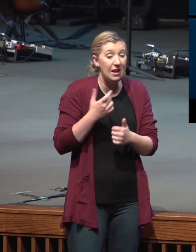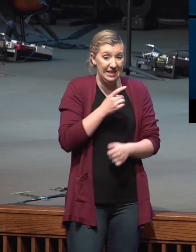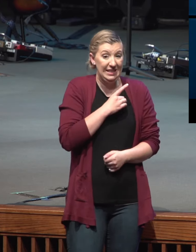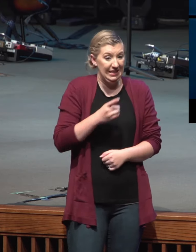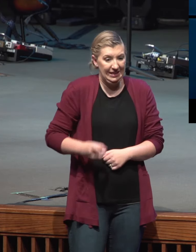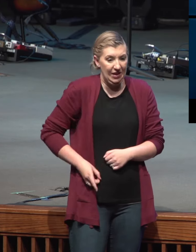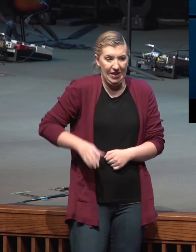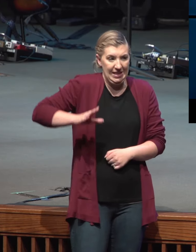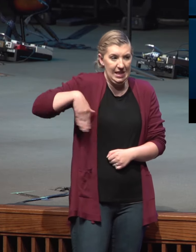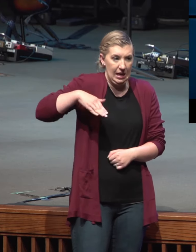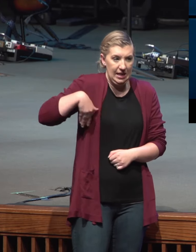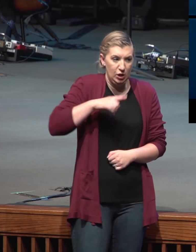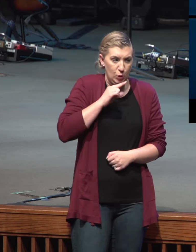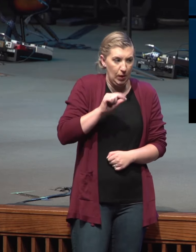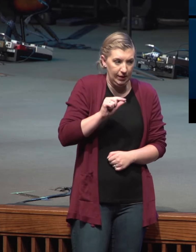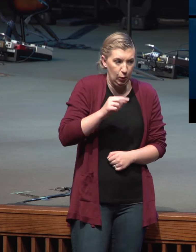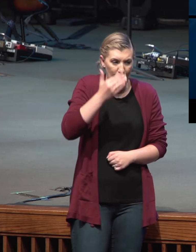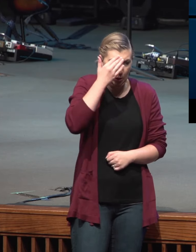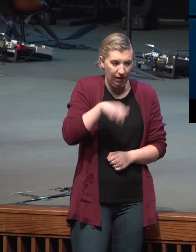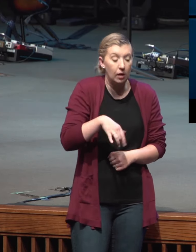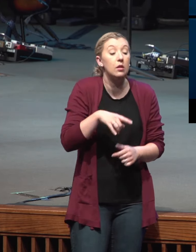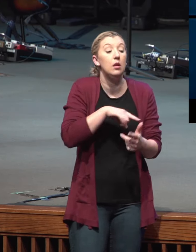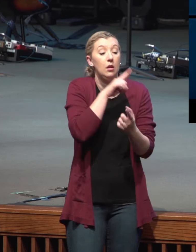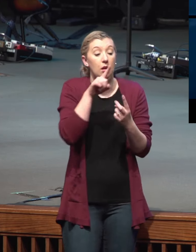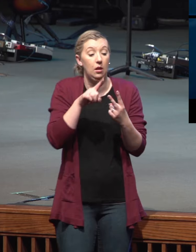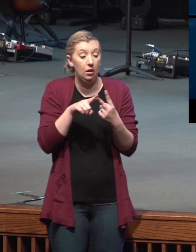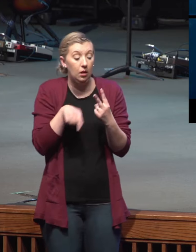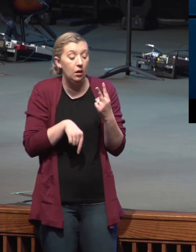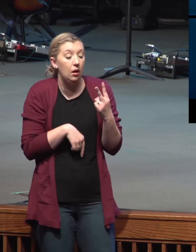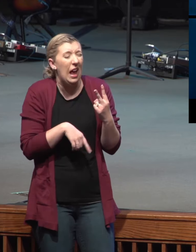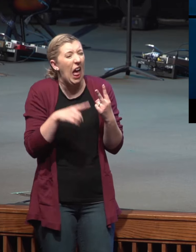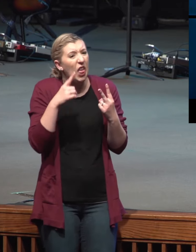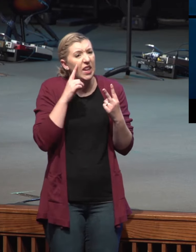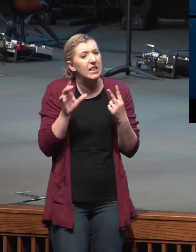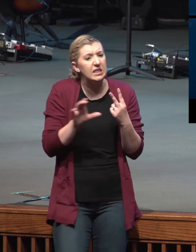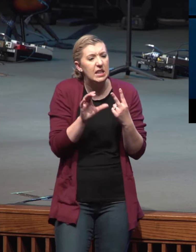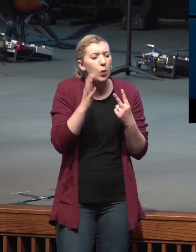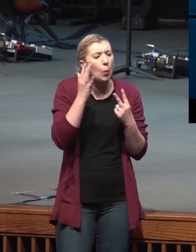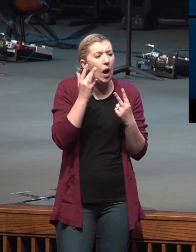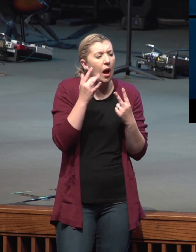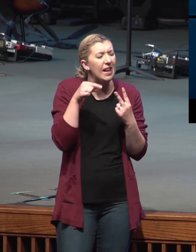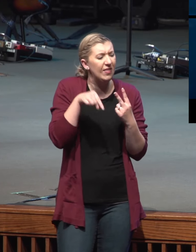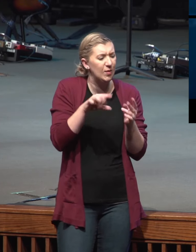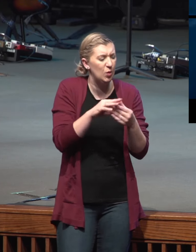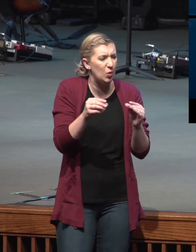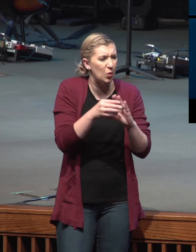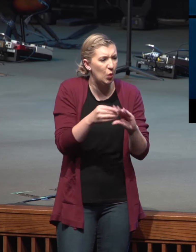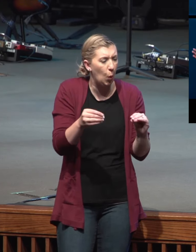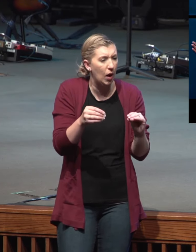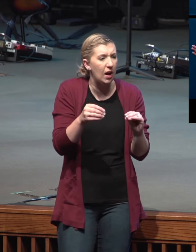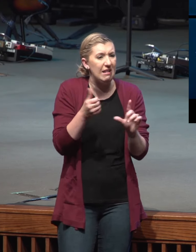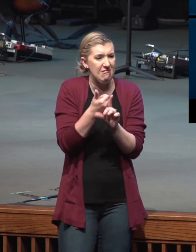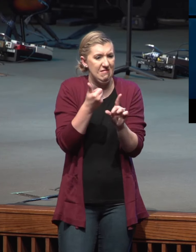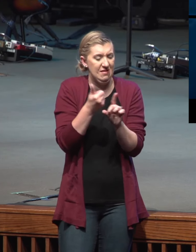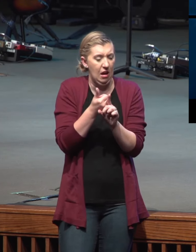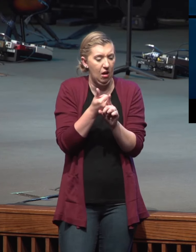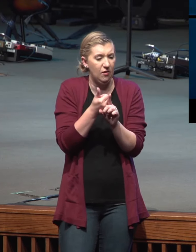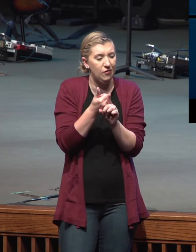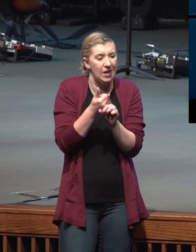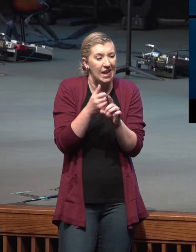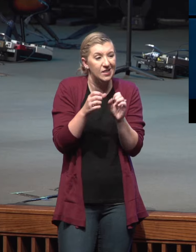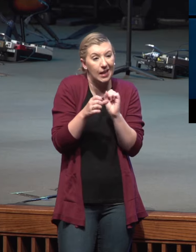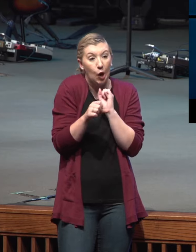was not yet that. But 2, I think he did it so that this story could serve as a trailer for